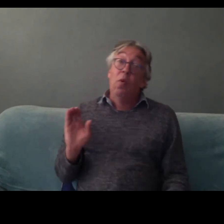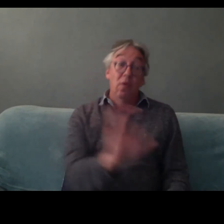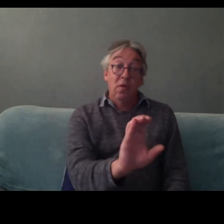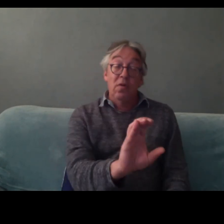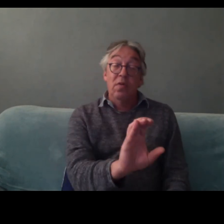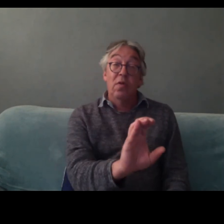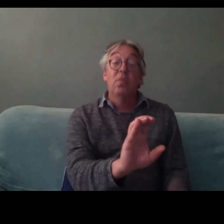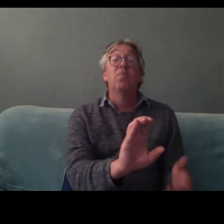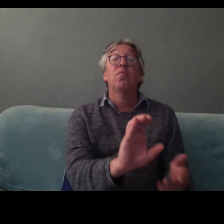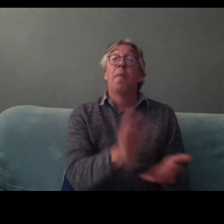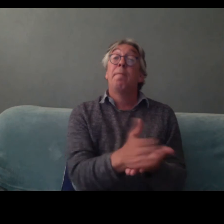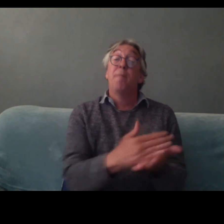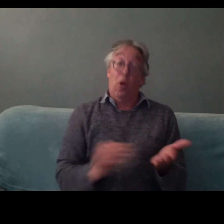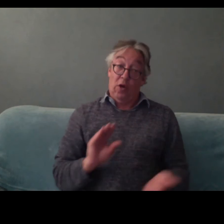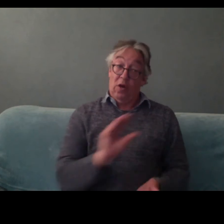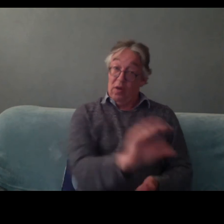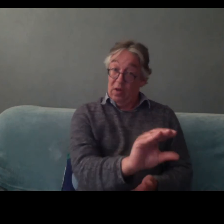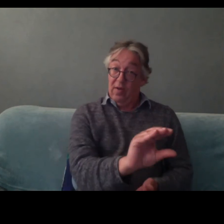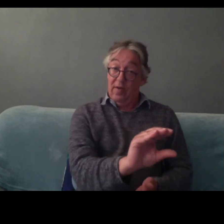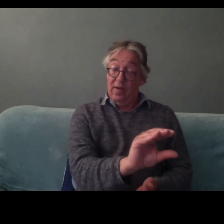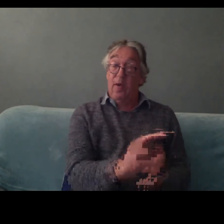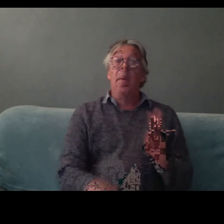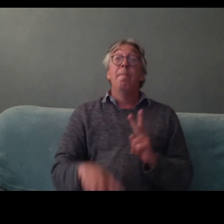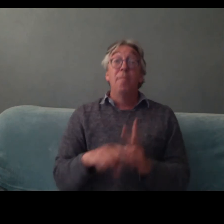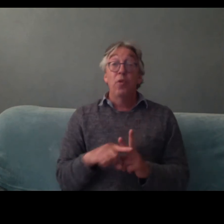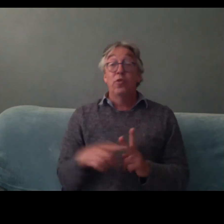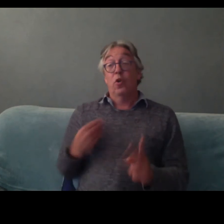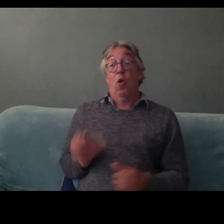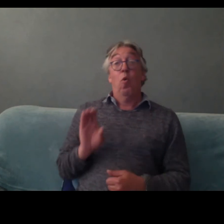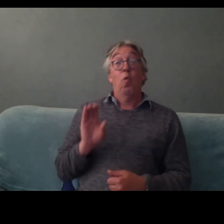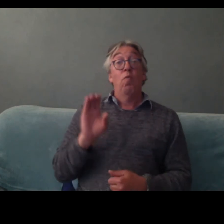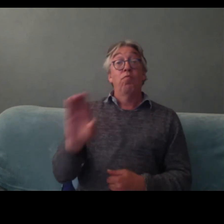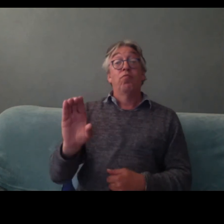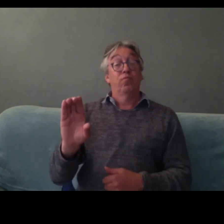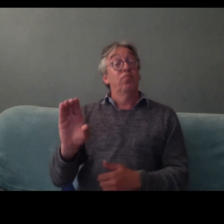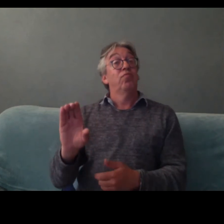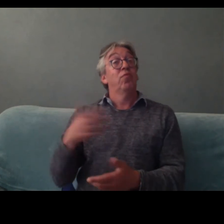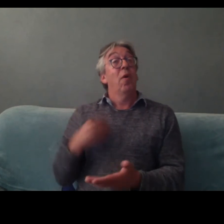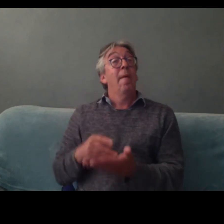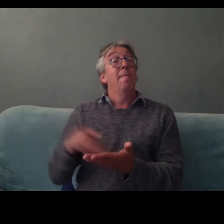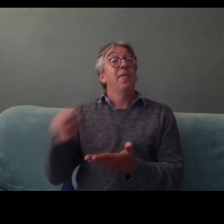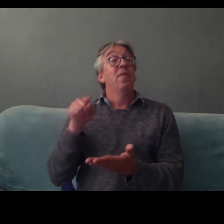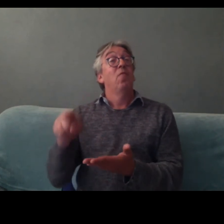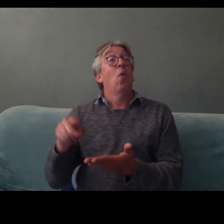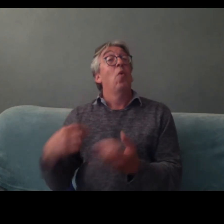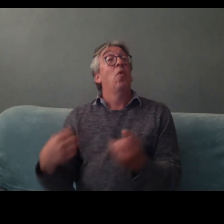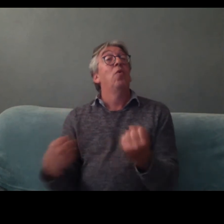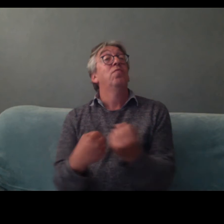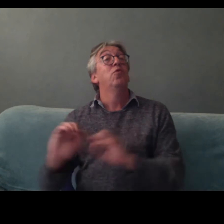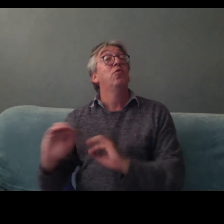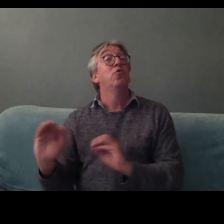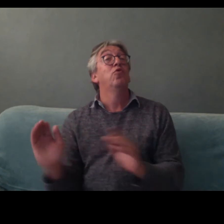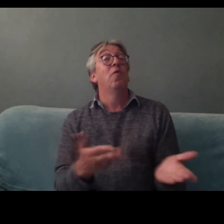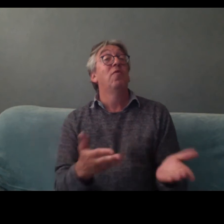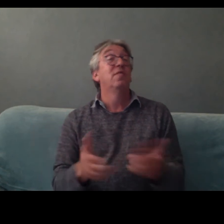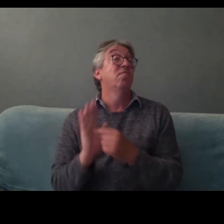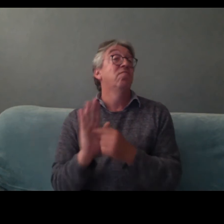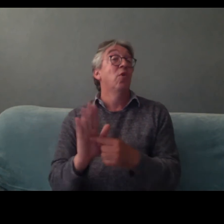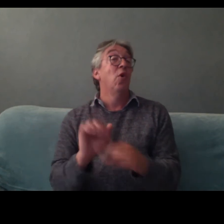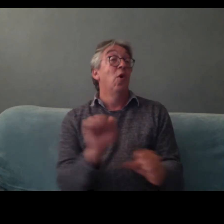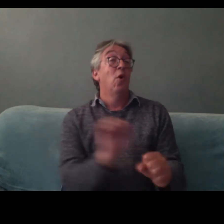to persons with disabilities in other important aspects of their everyday life, such as vocational training, work,